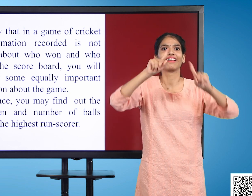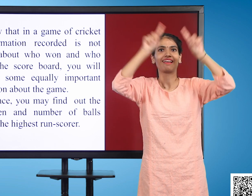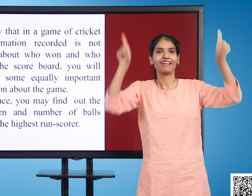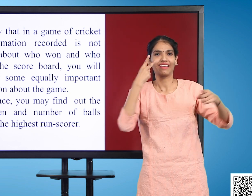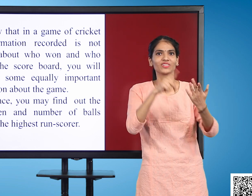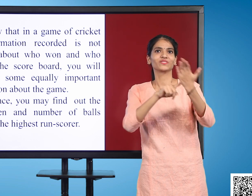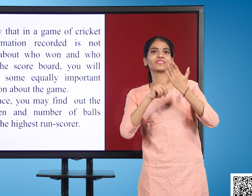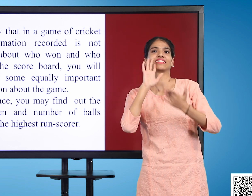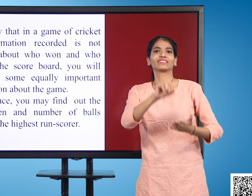scorer.